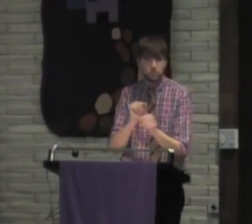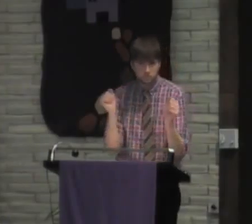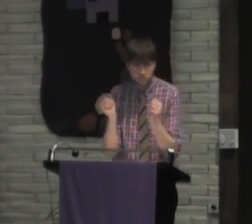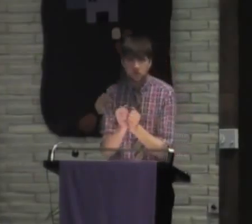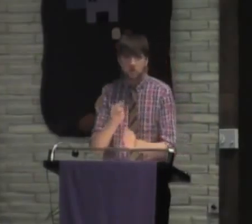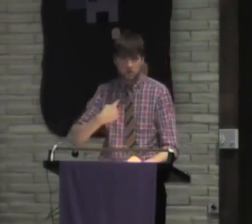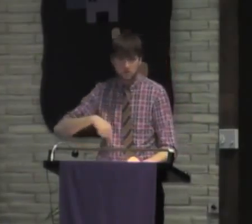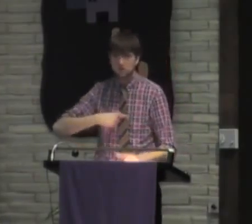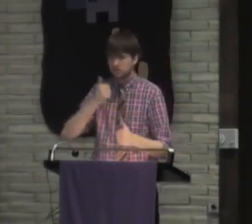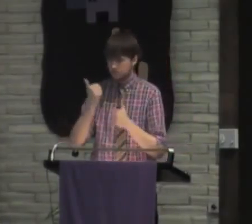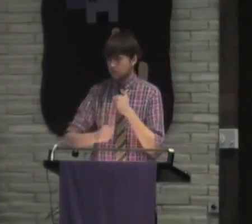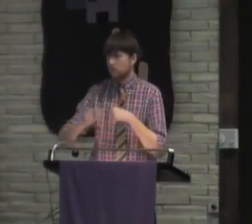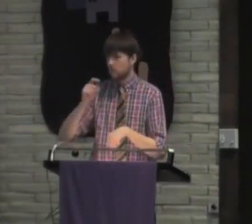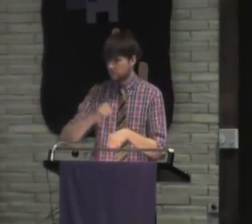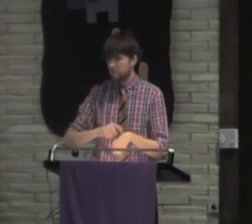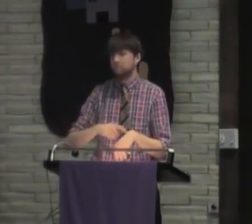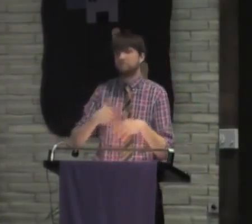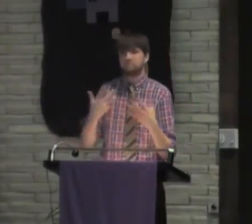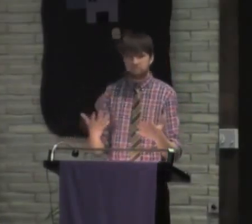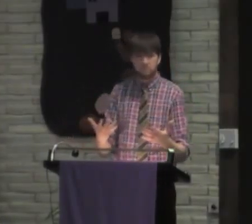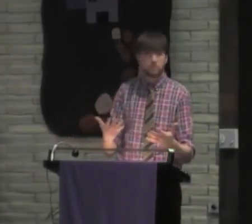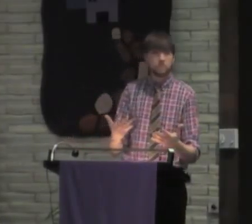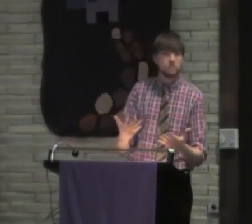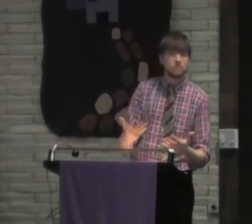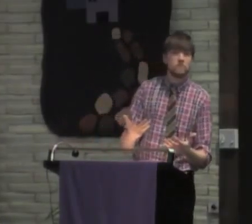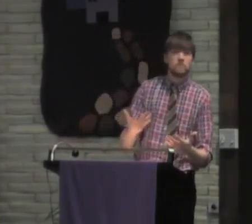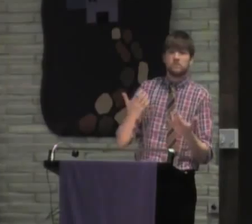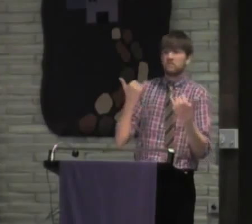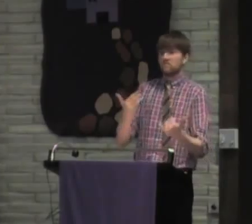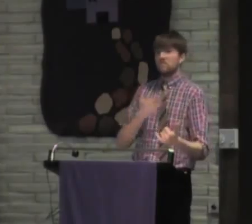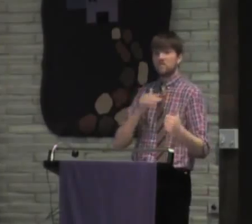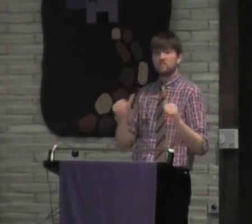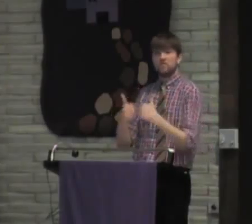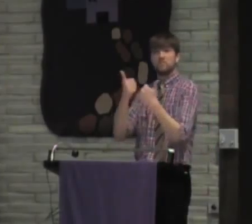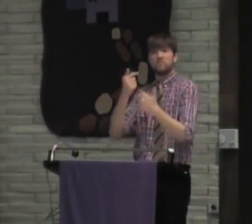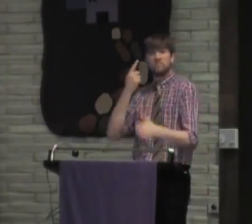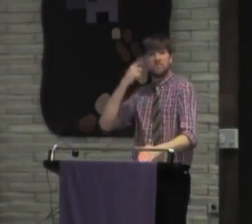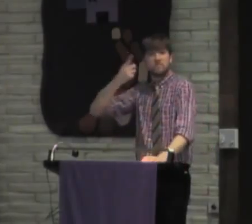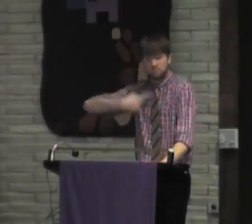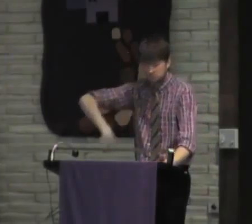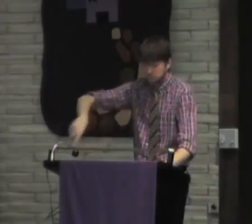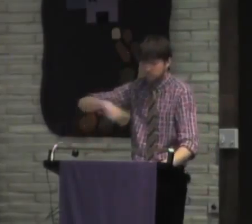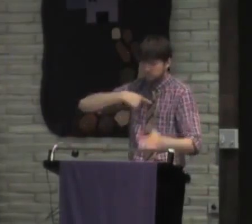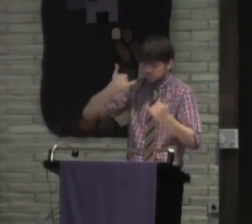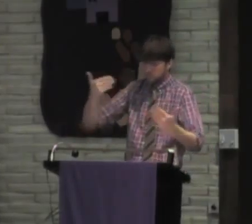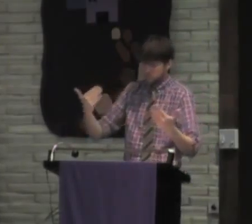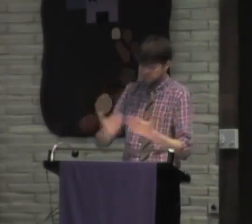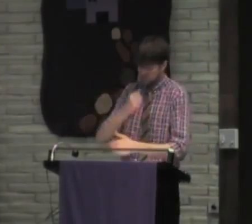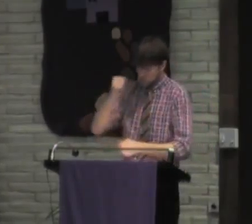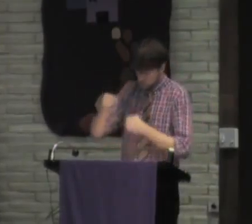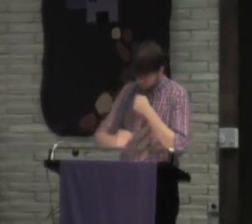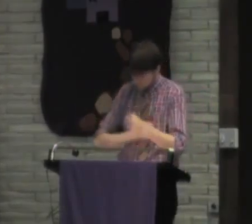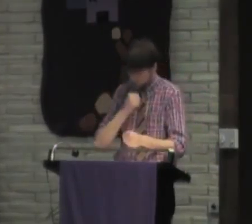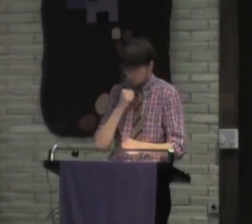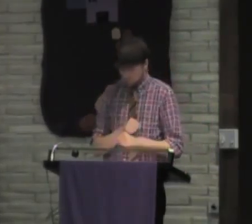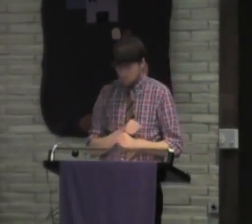But we know that God is working with us every time. And now my challenge for us, for this